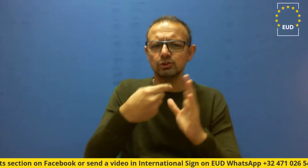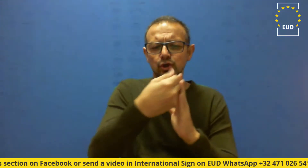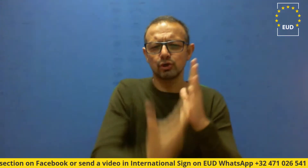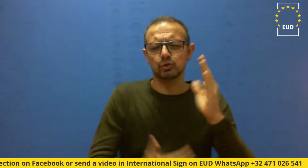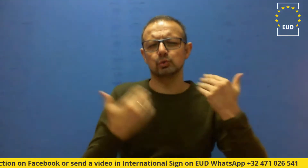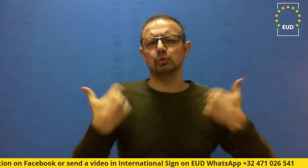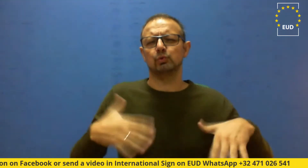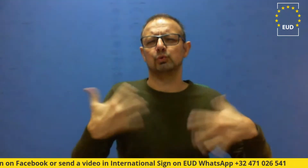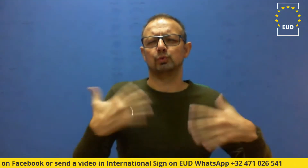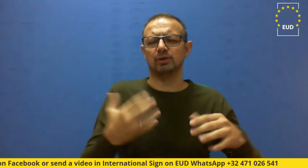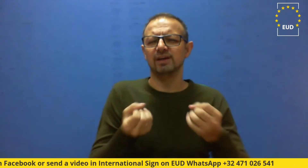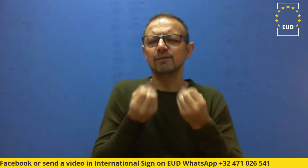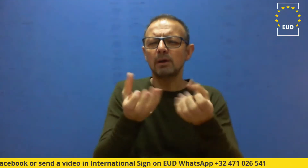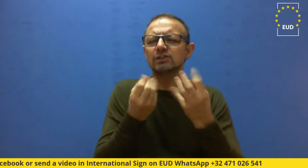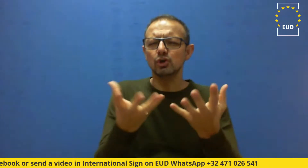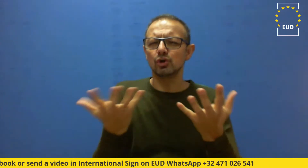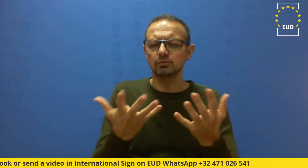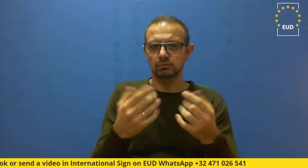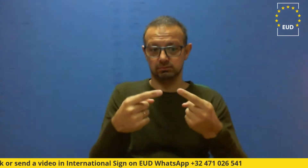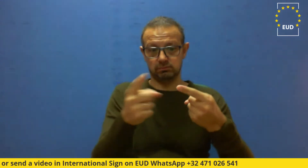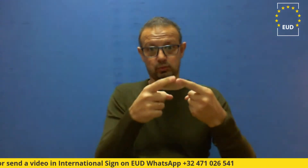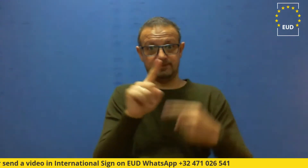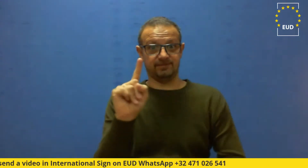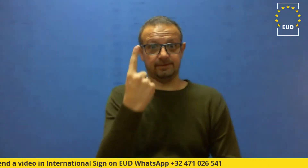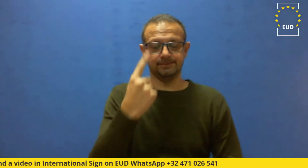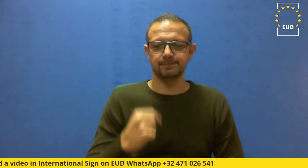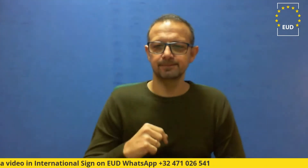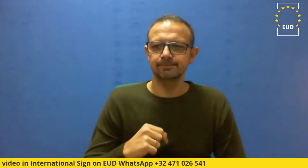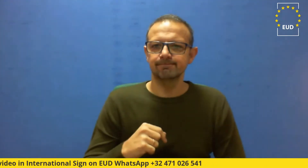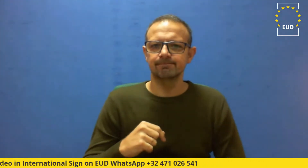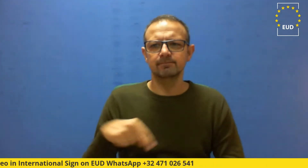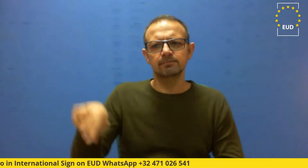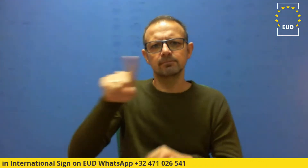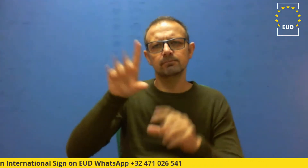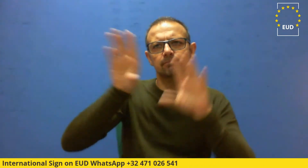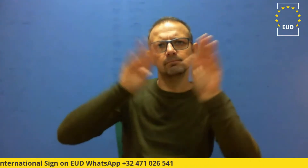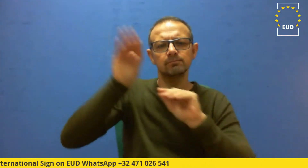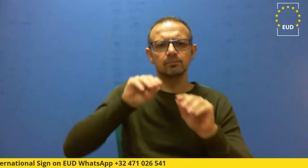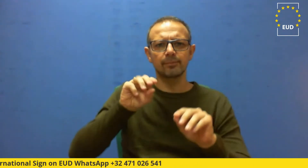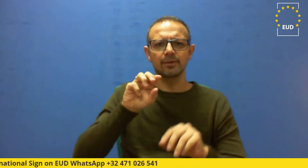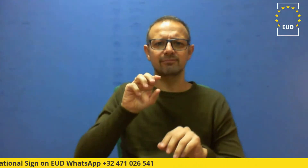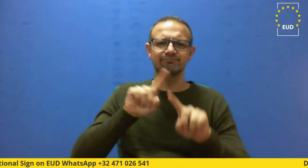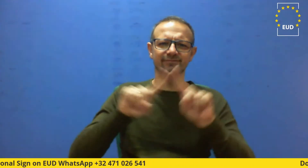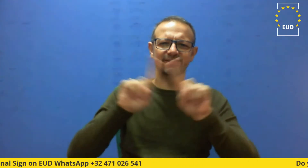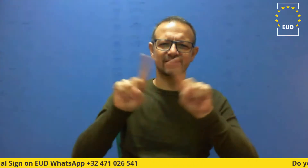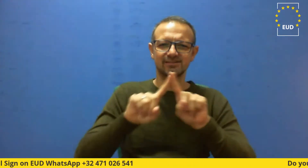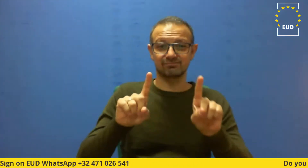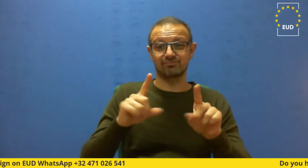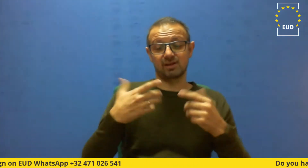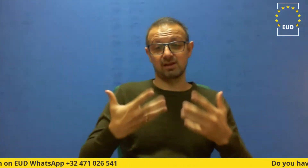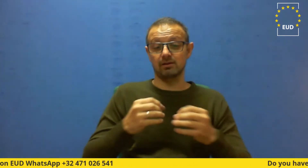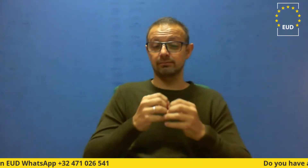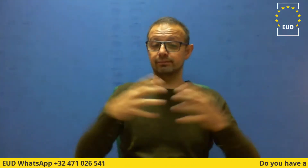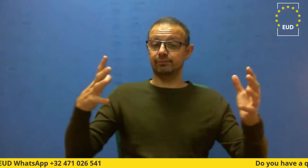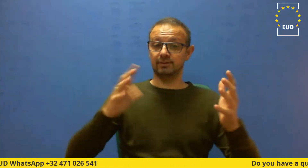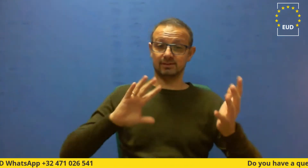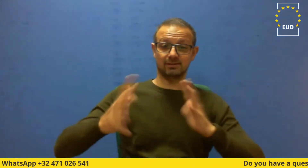without that process that we went through. And we learned so much from each other. There was so much information that we were able